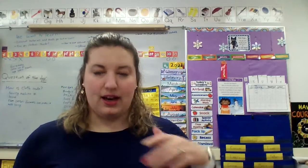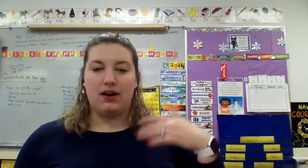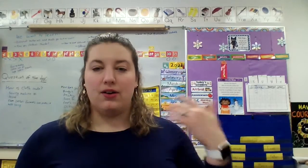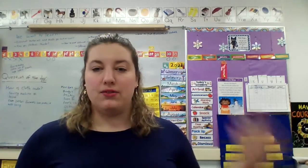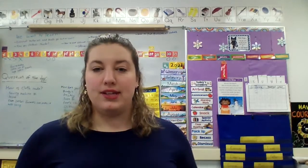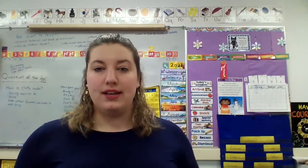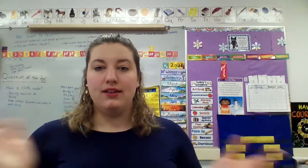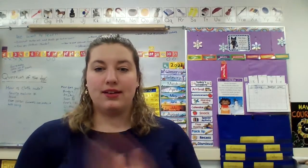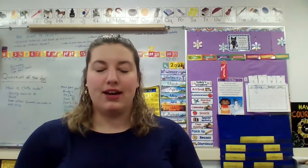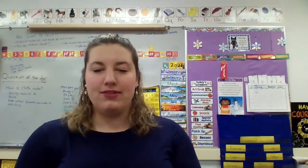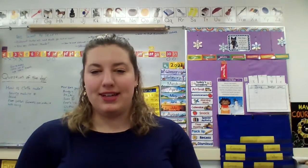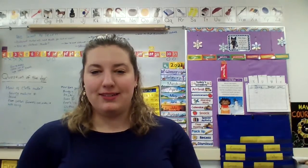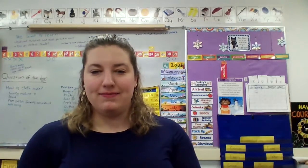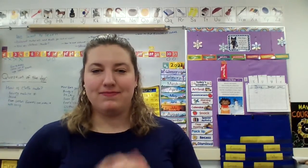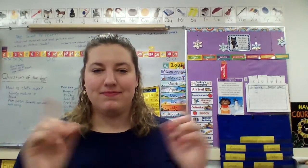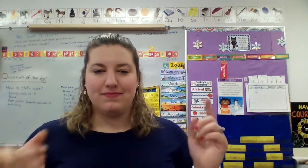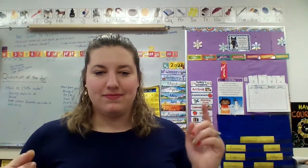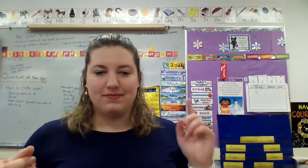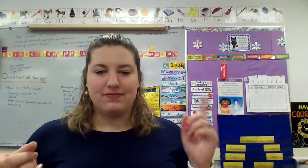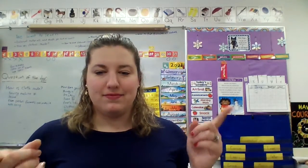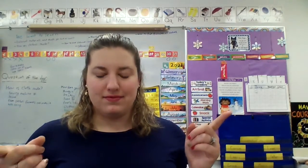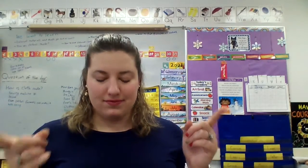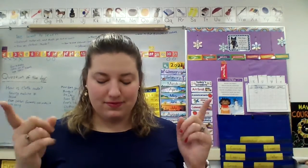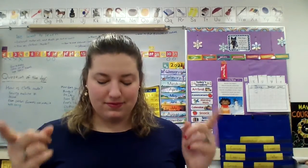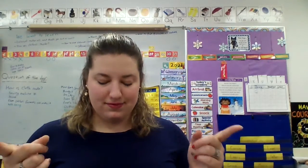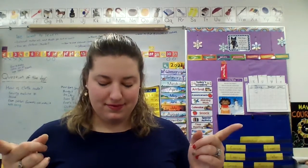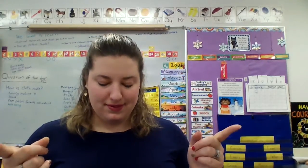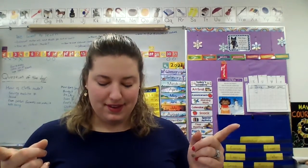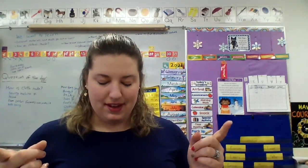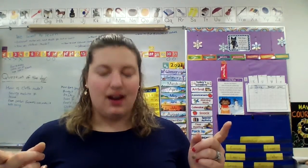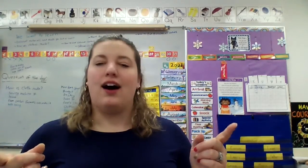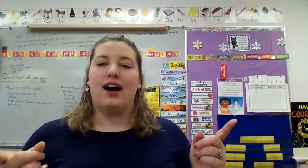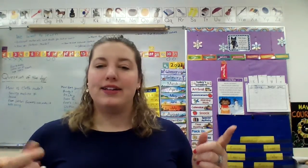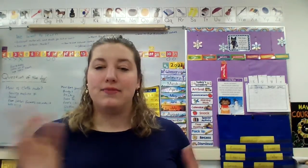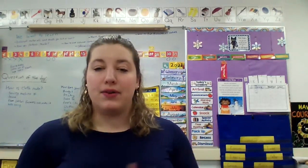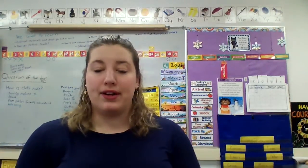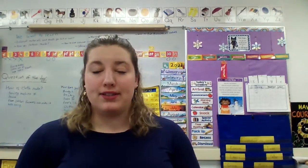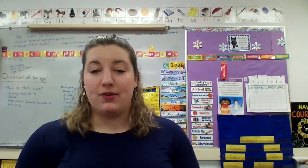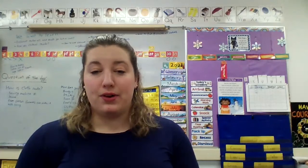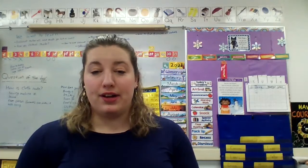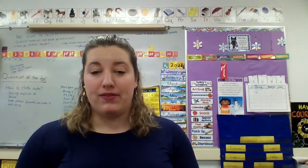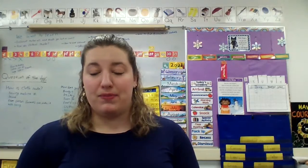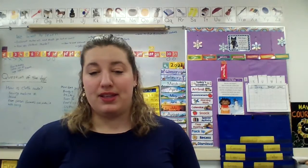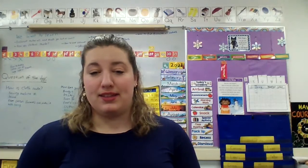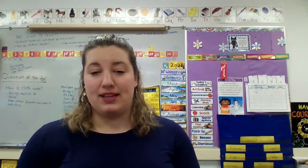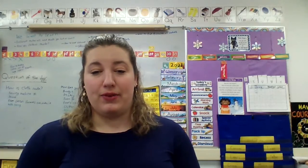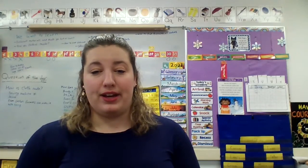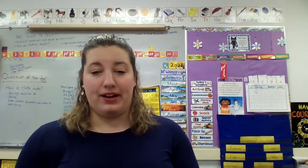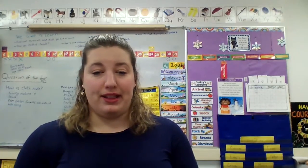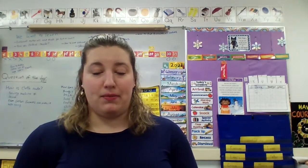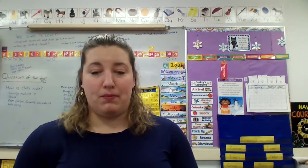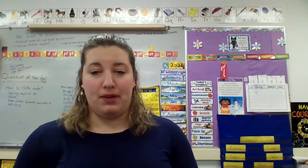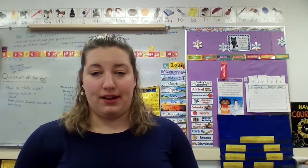Counting, counting, counting, counting. Awesome, now we're going to say a word and repeat the sound we hear in the middle.